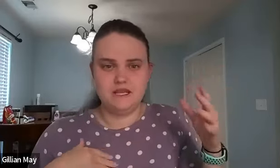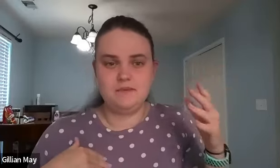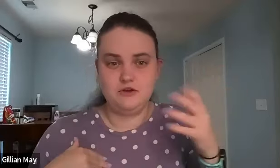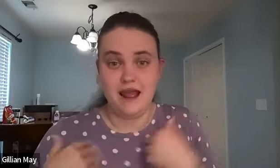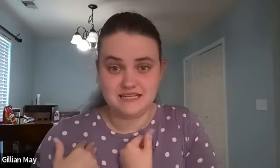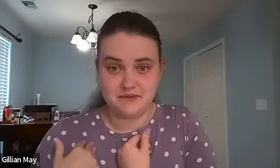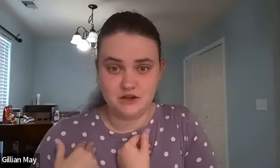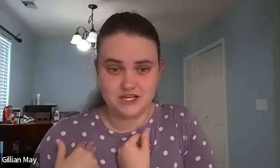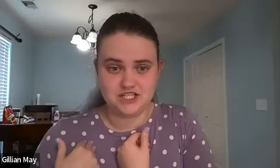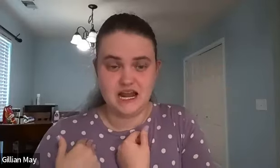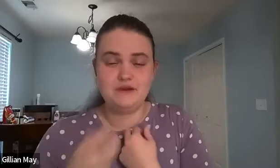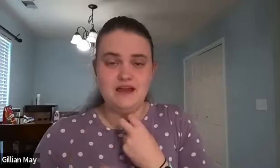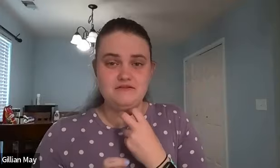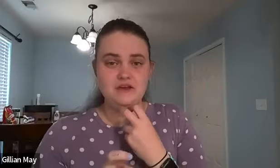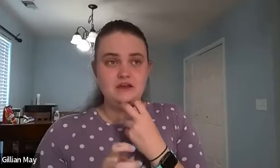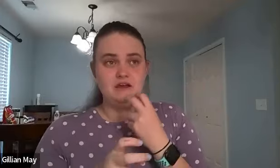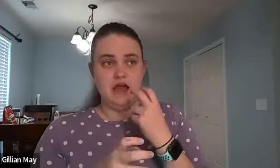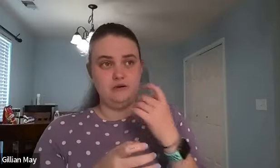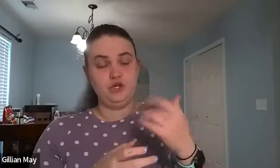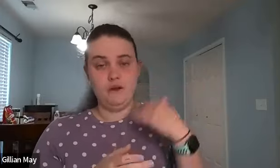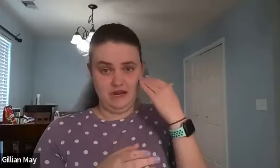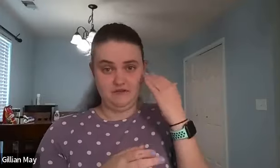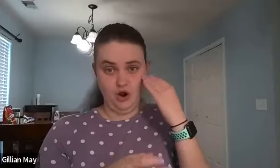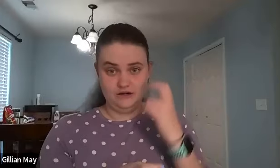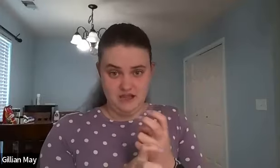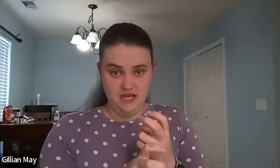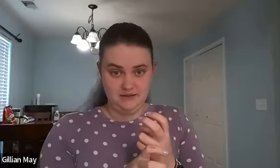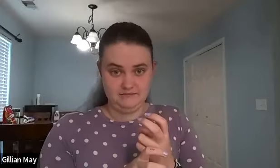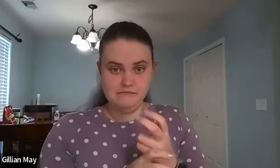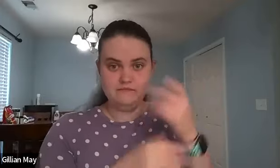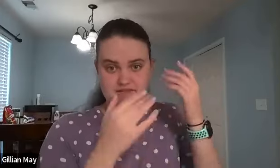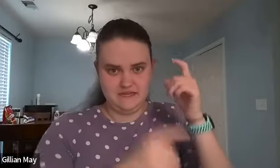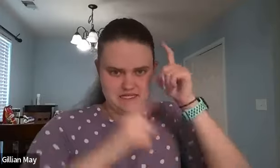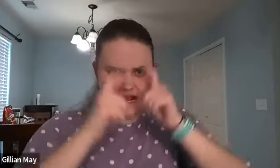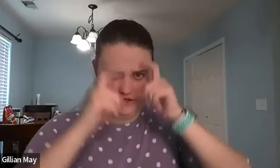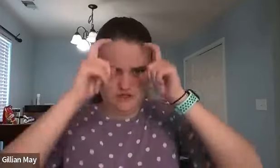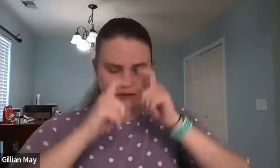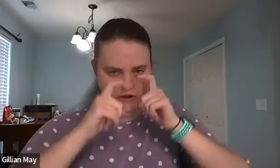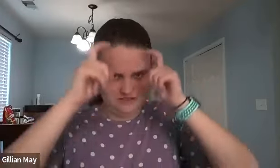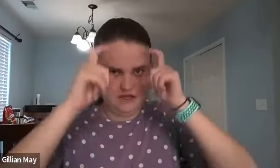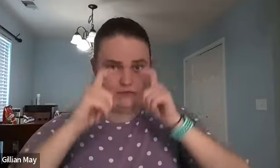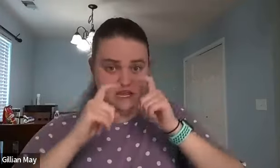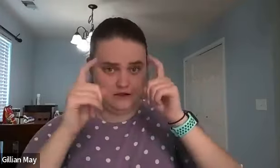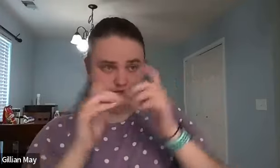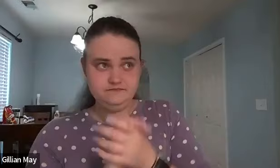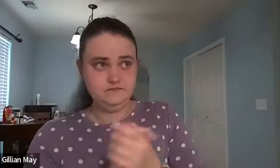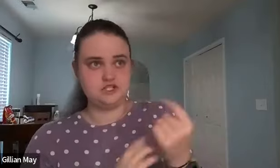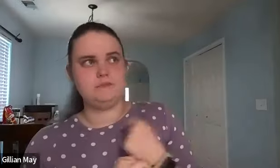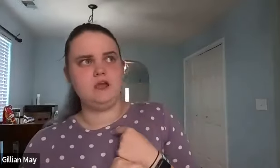up if they're asking me a question. I would know I would have a hard time if they didn't have those eyebrows up or down. Show me, oh,